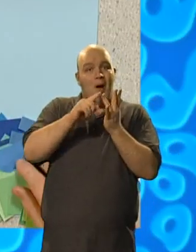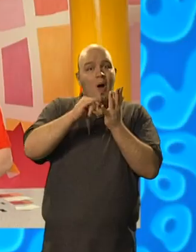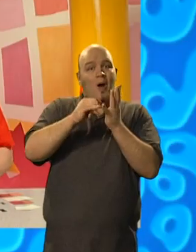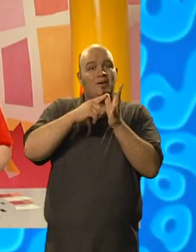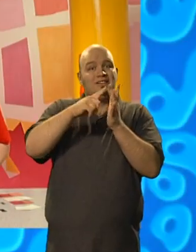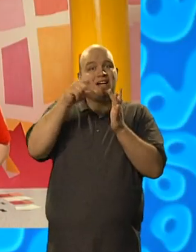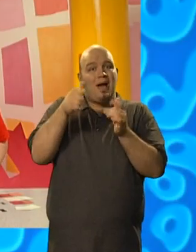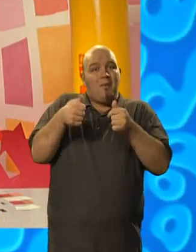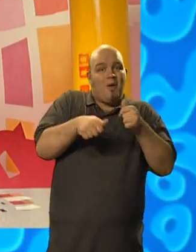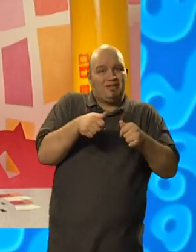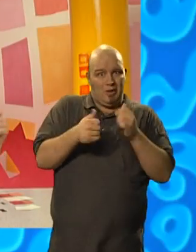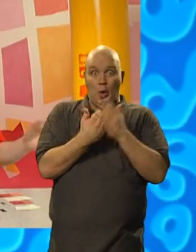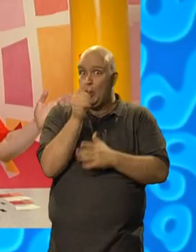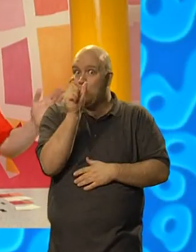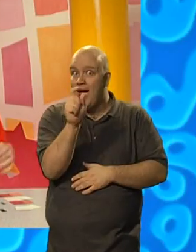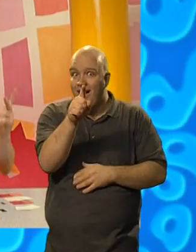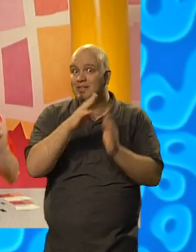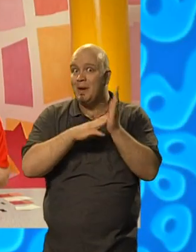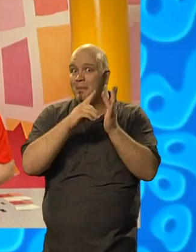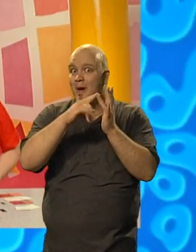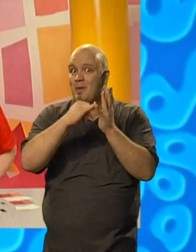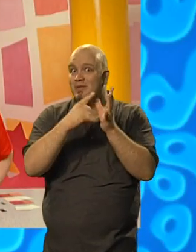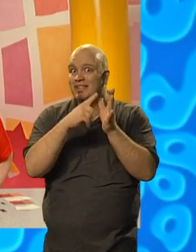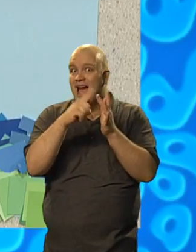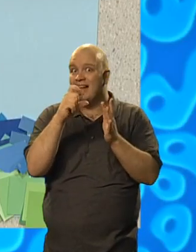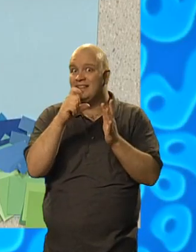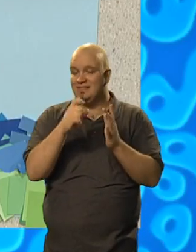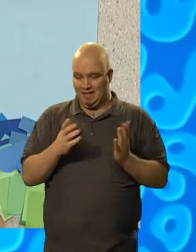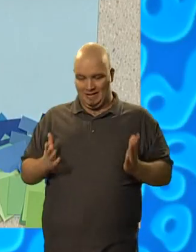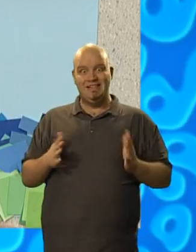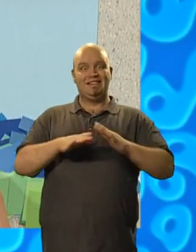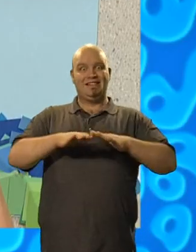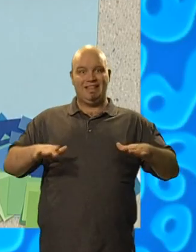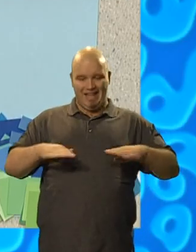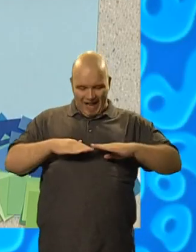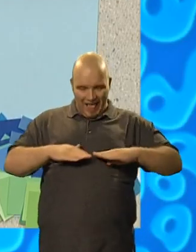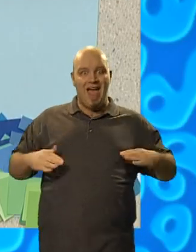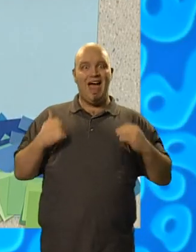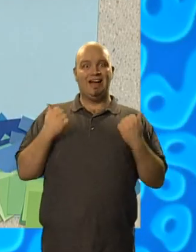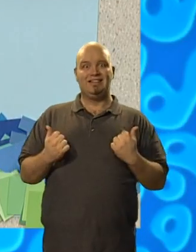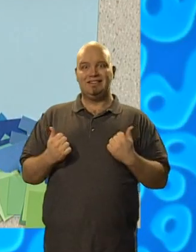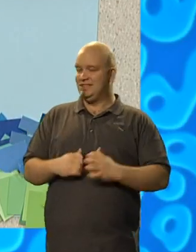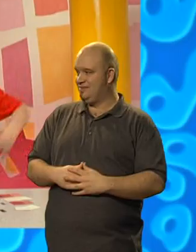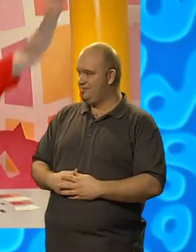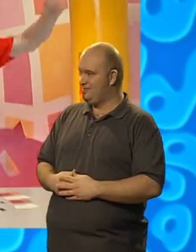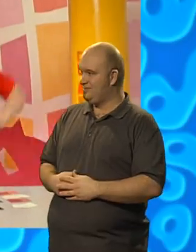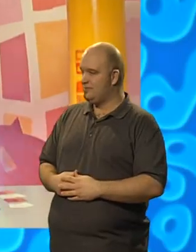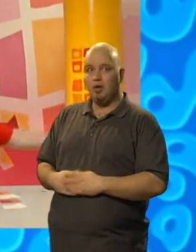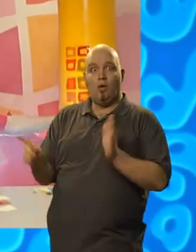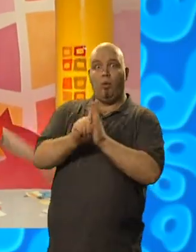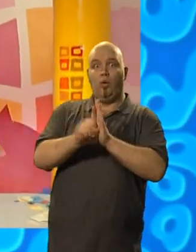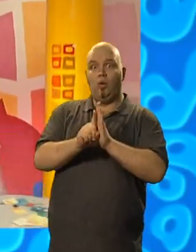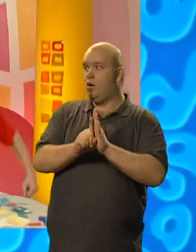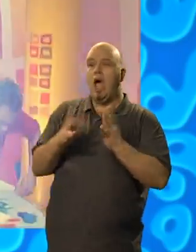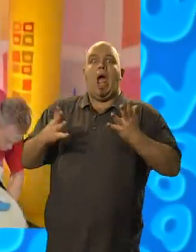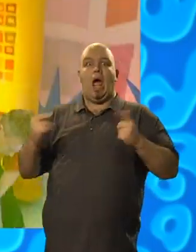mosaic. That's a new word for you, mosaic. So there we have it, the land and the sea. Ooh,